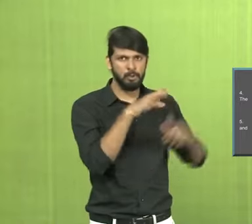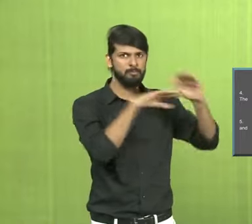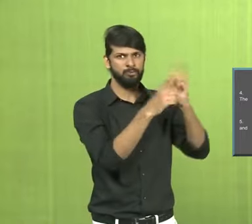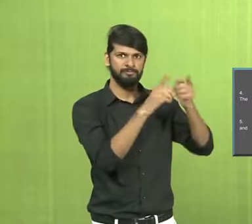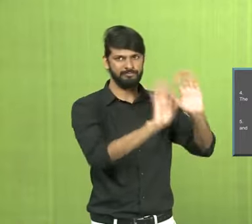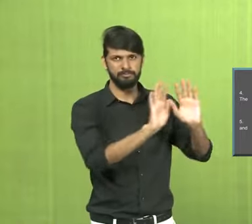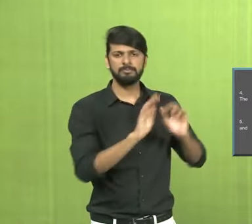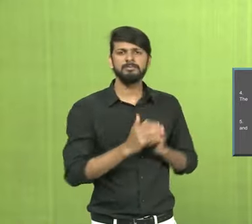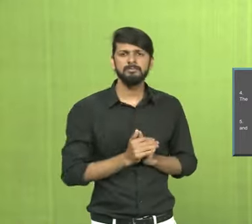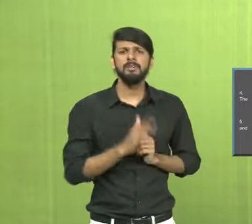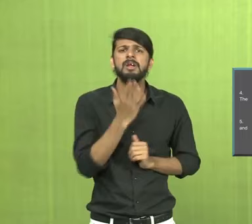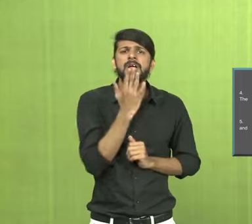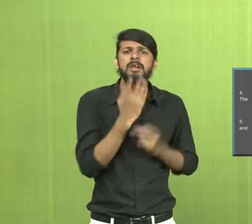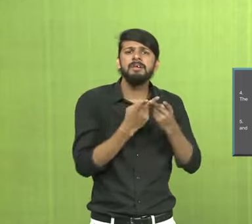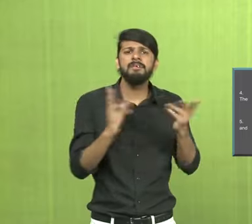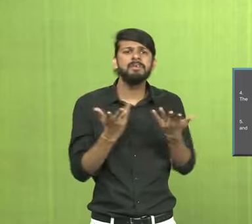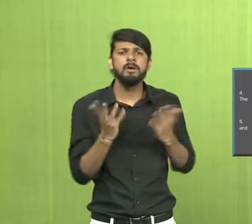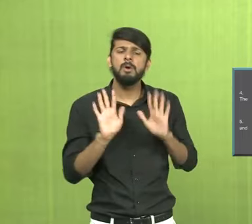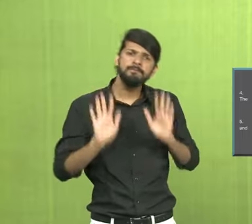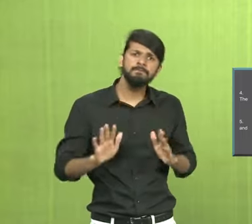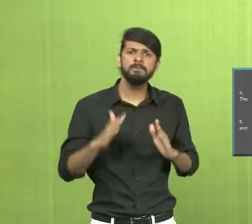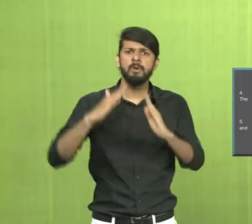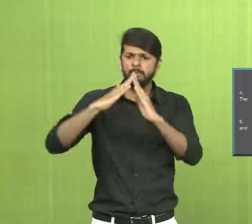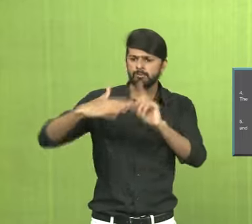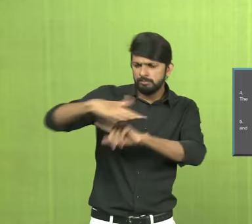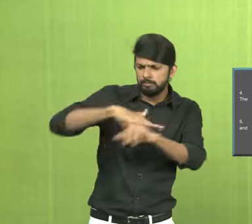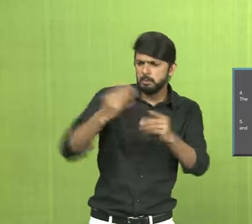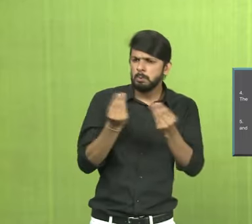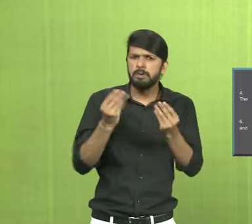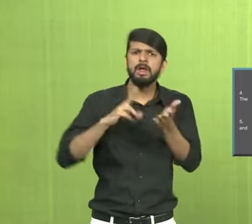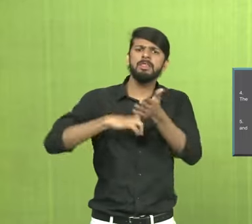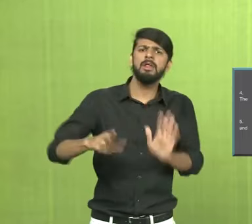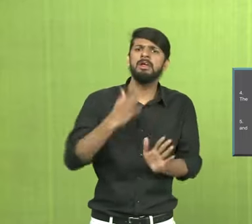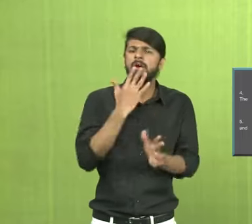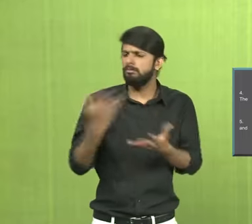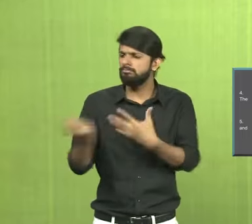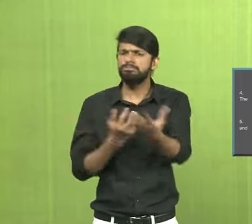And the materials which are used are easily available natural colors.